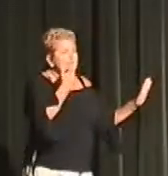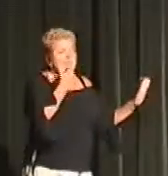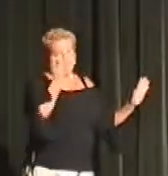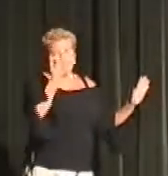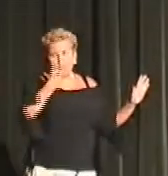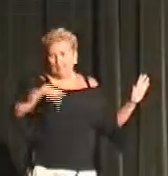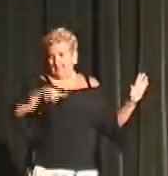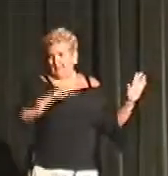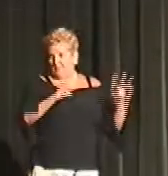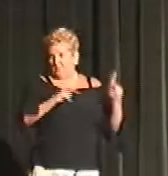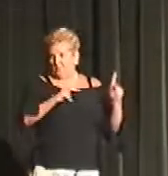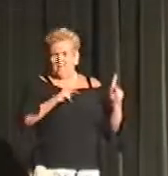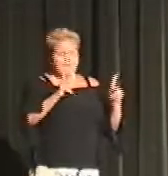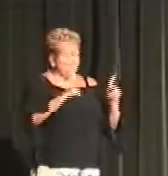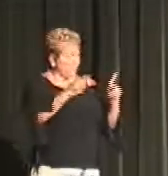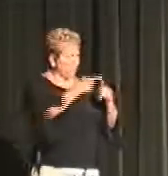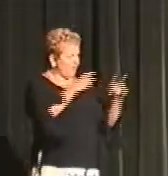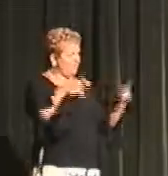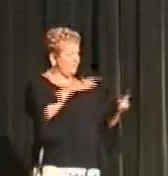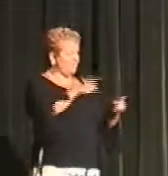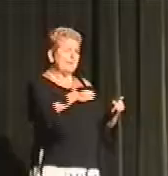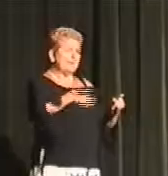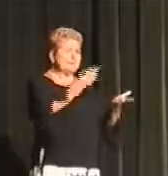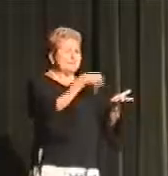ought to stand up. I think we ought to give you a hand, because this is amazing.